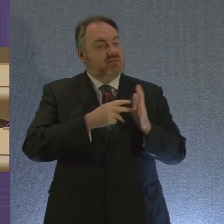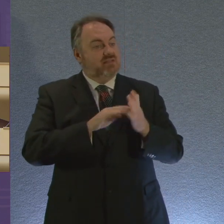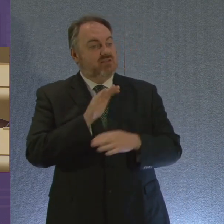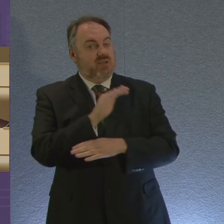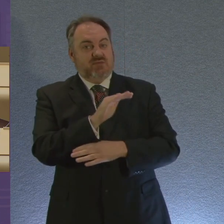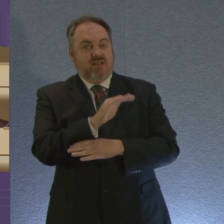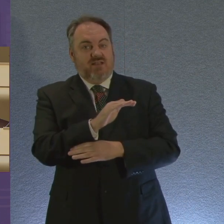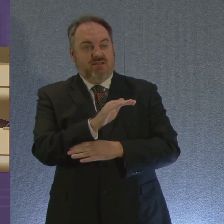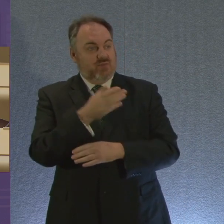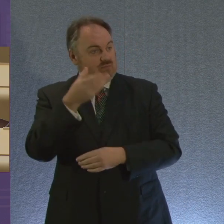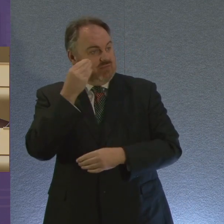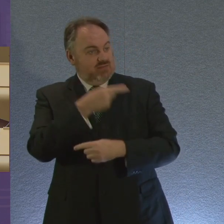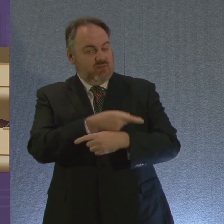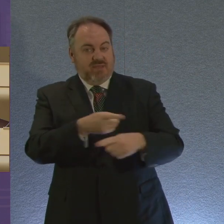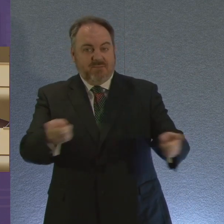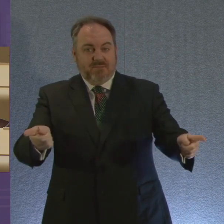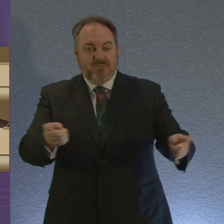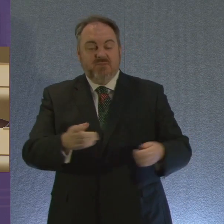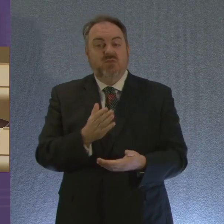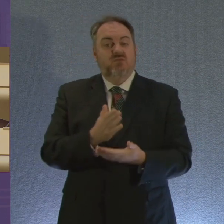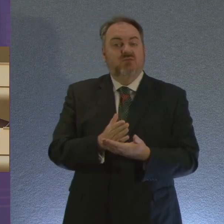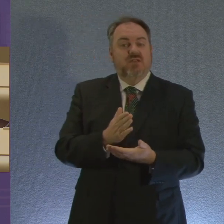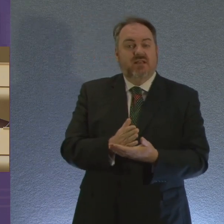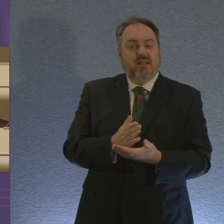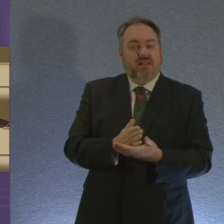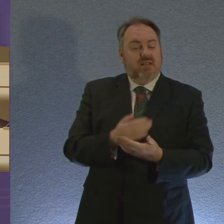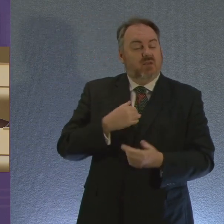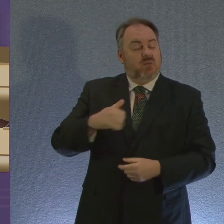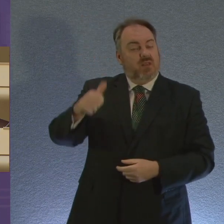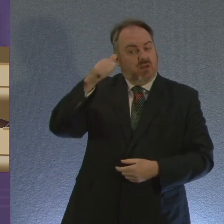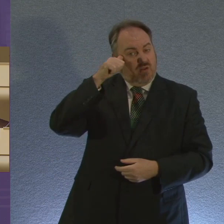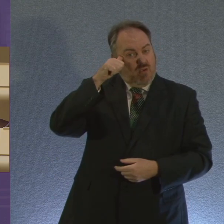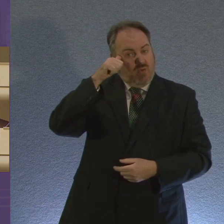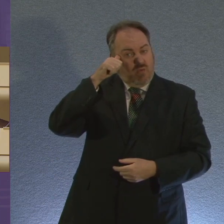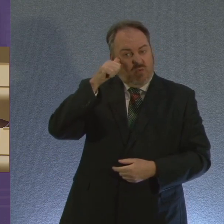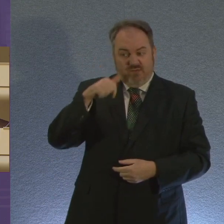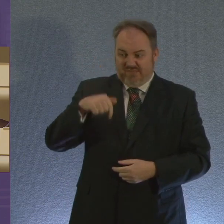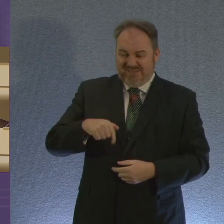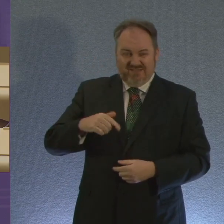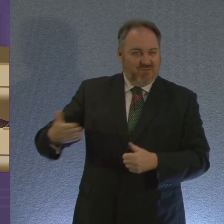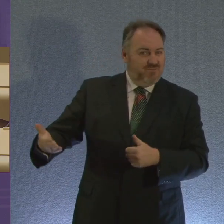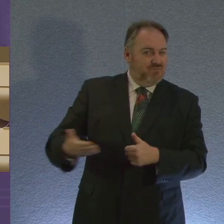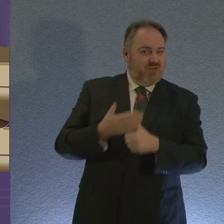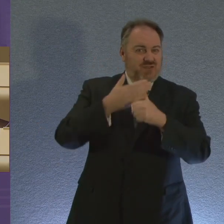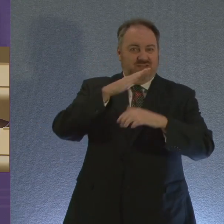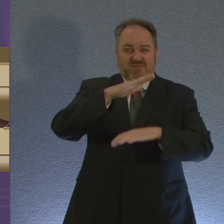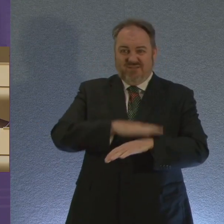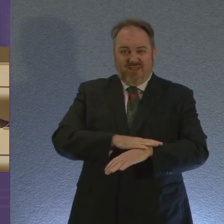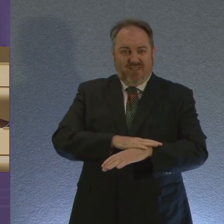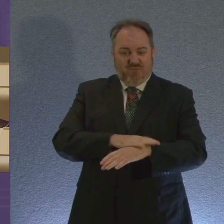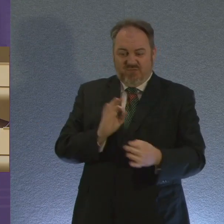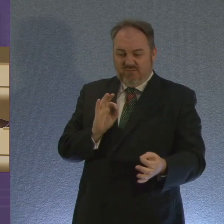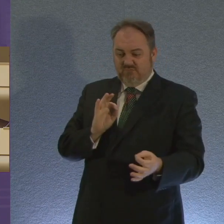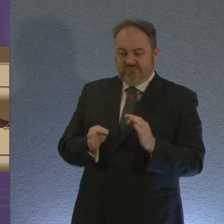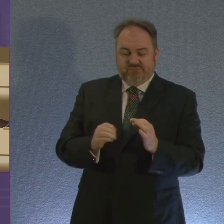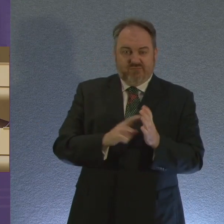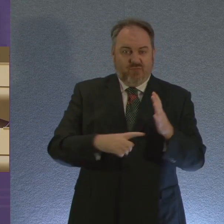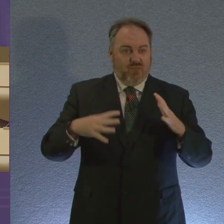period. Never before have we seen powers like this, go through in a day. Therefore, I think it